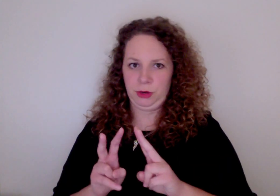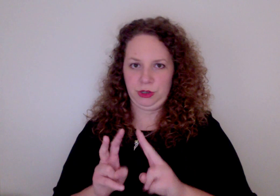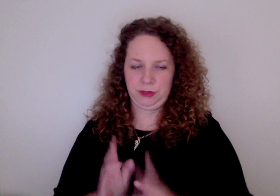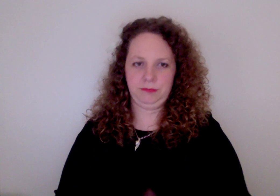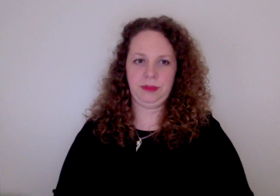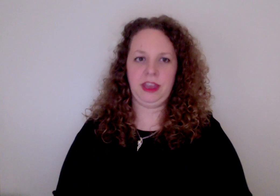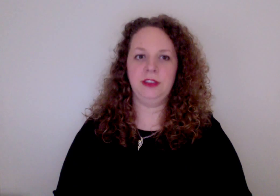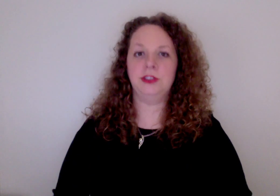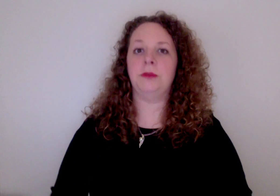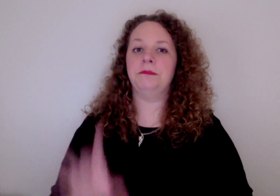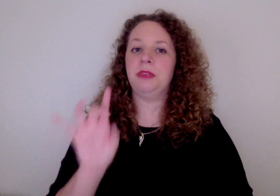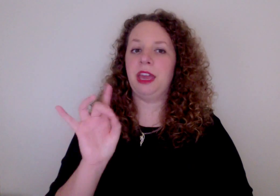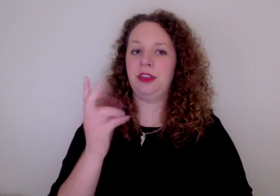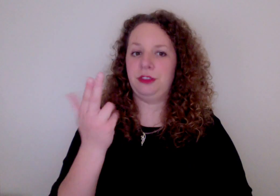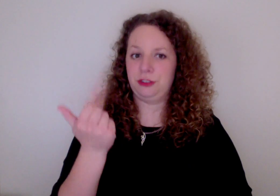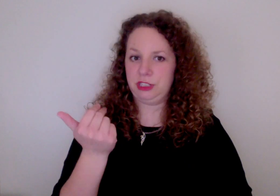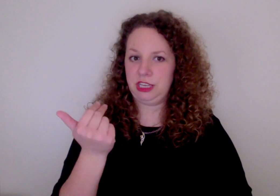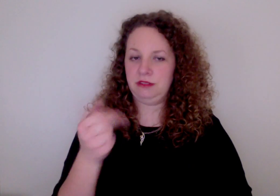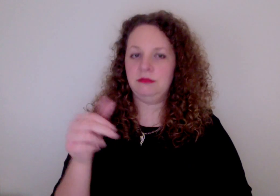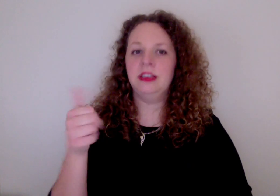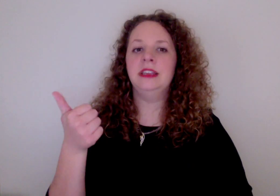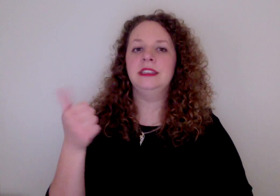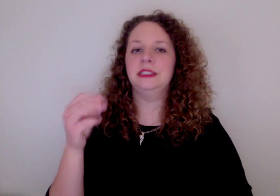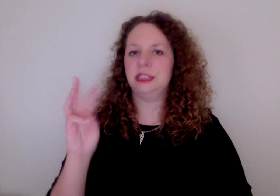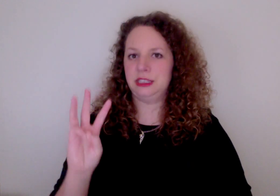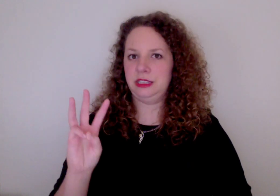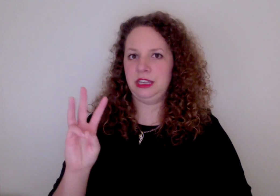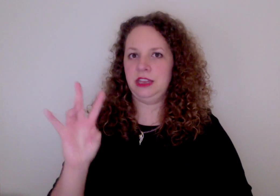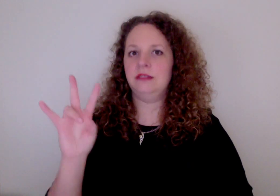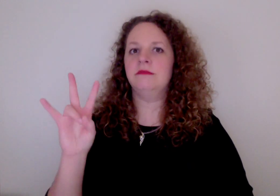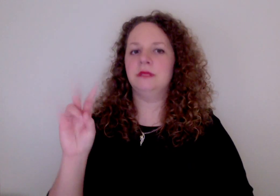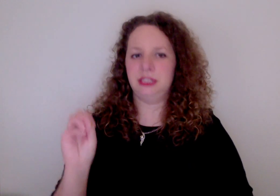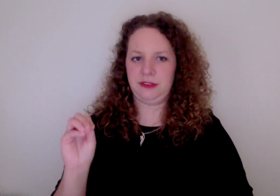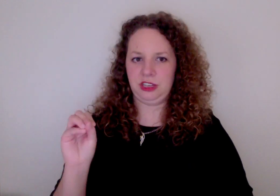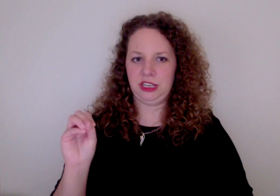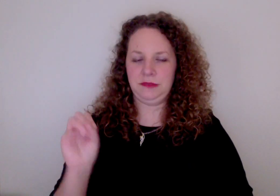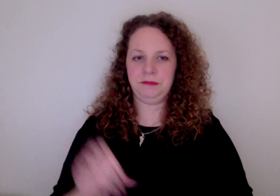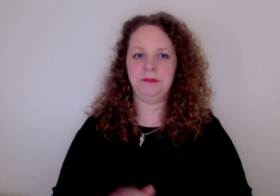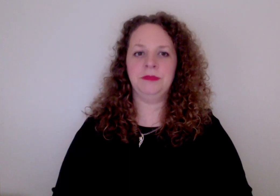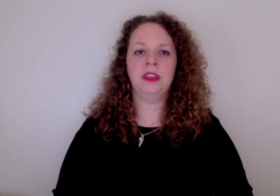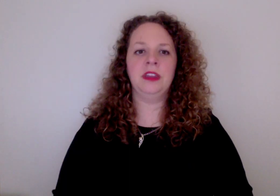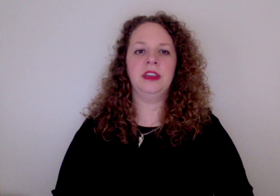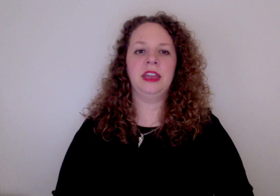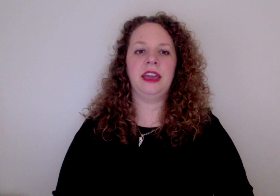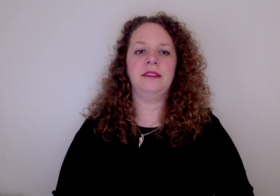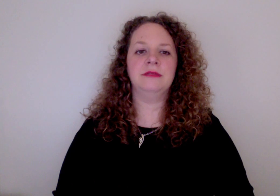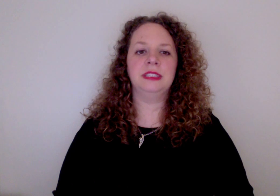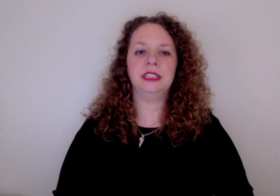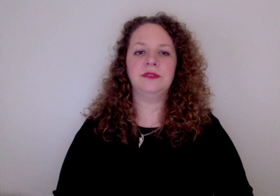numbers. Okay, so 813, 16, 70. Okay,